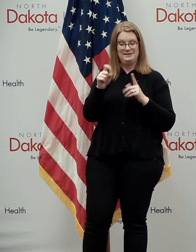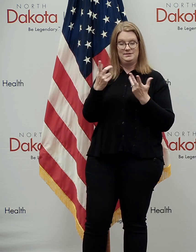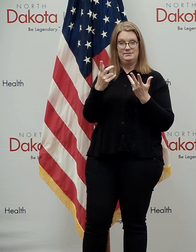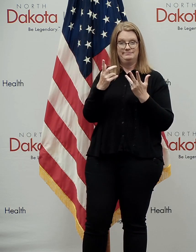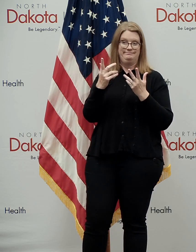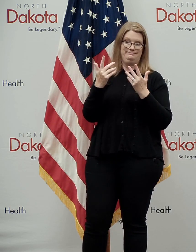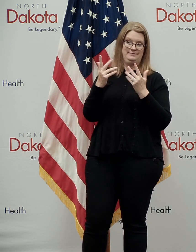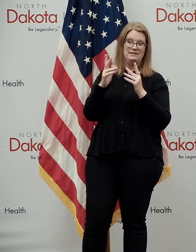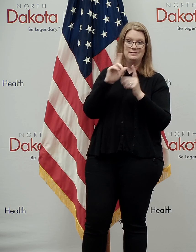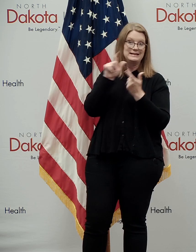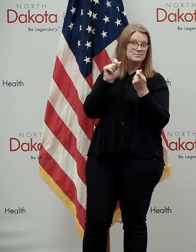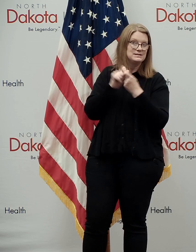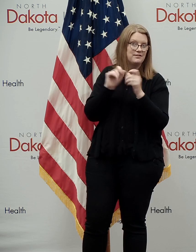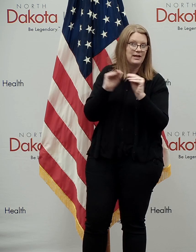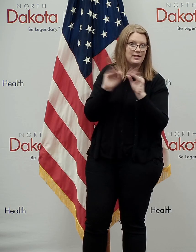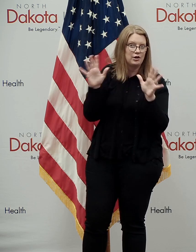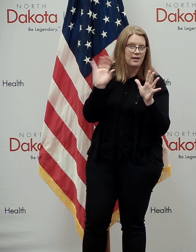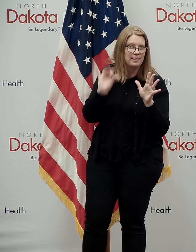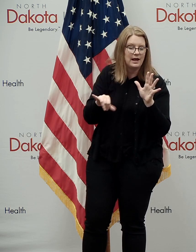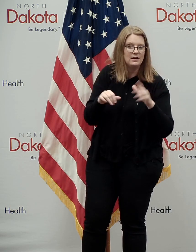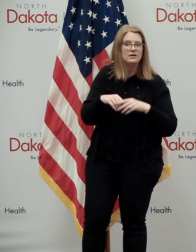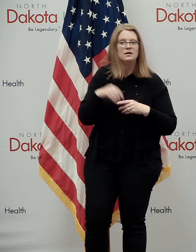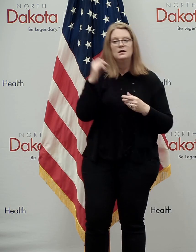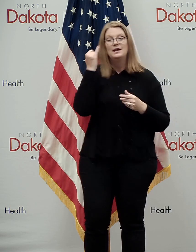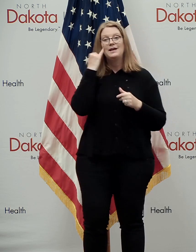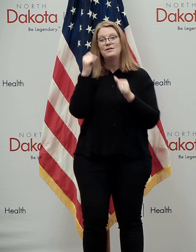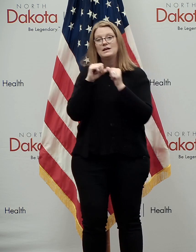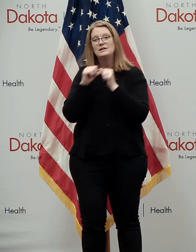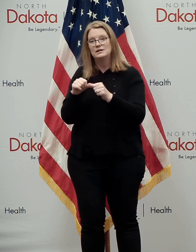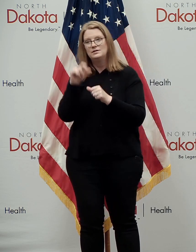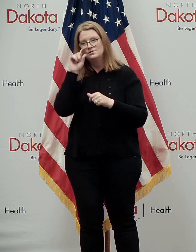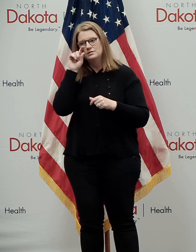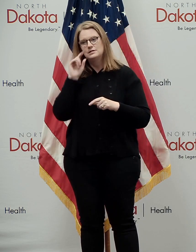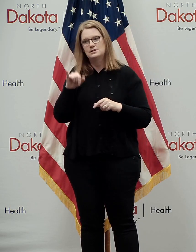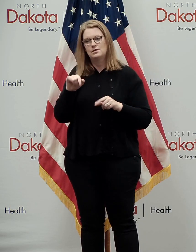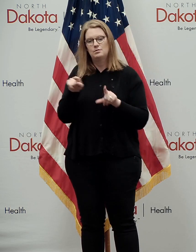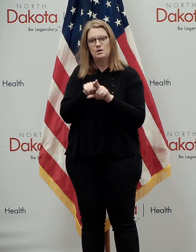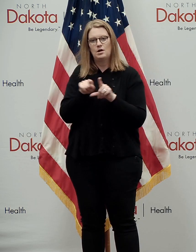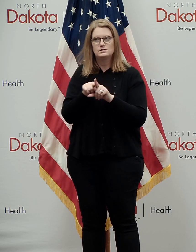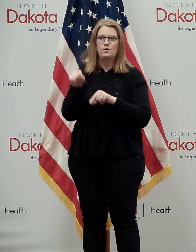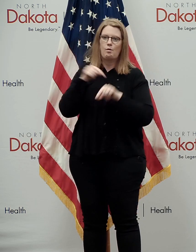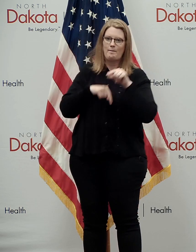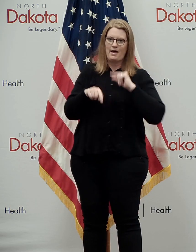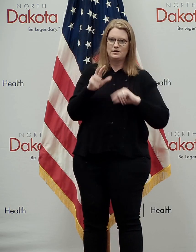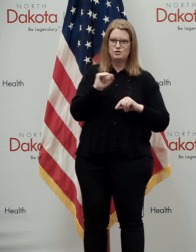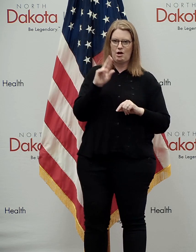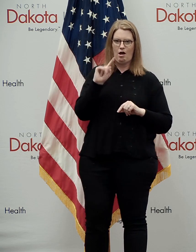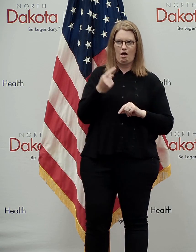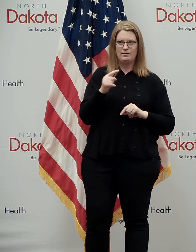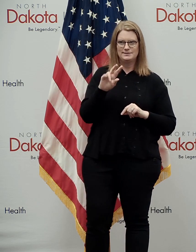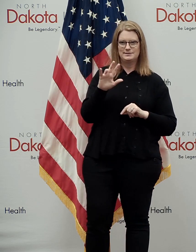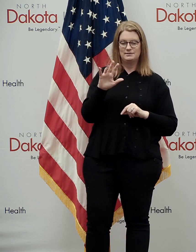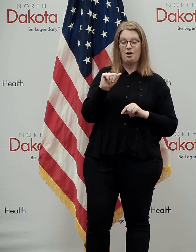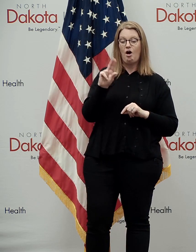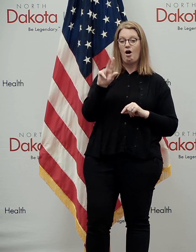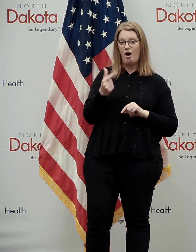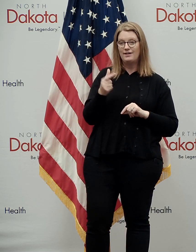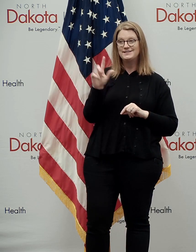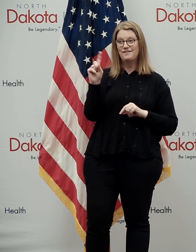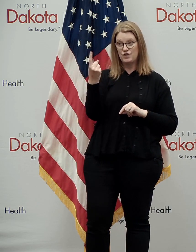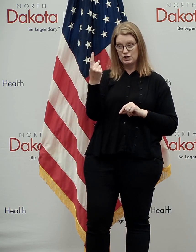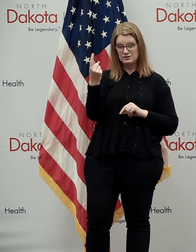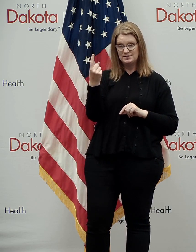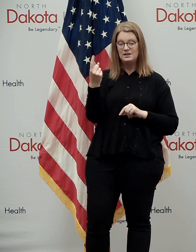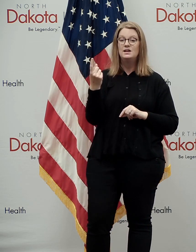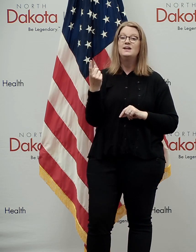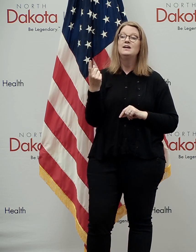whether we would do that. If it does hold up, then that would be retroactive to August 1st. Might still accentuate the problem that for